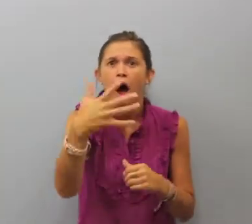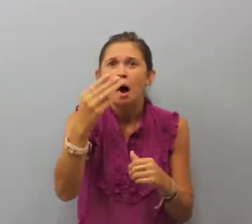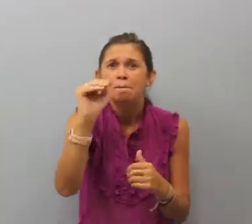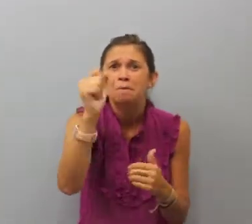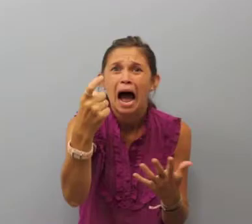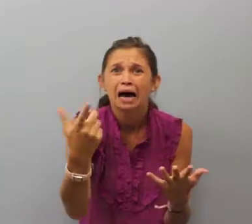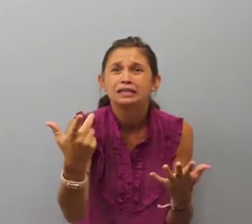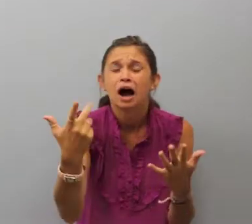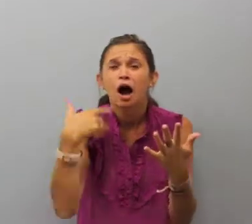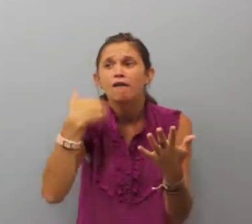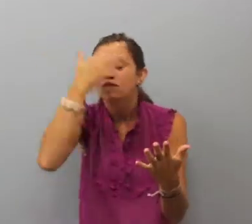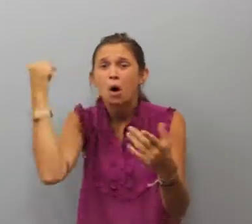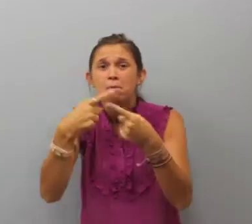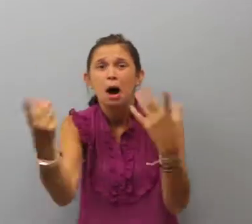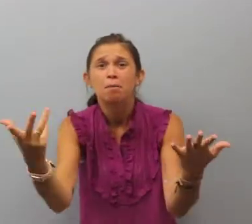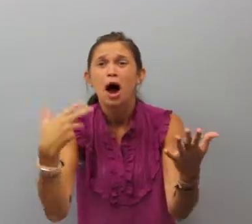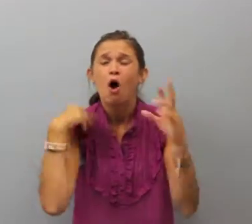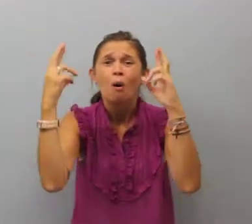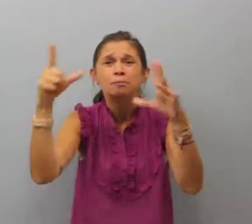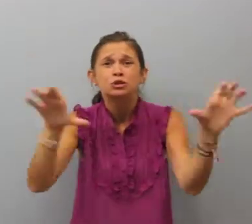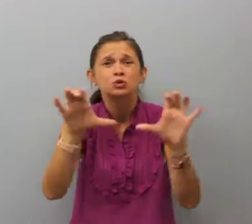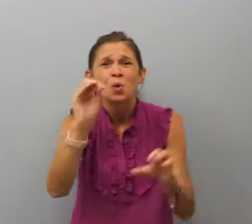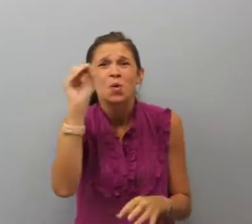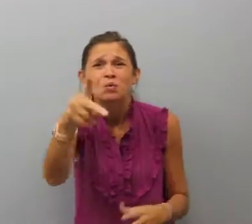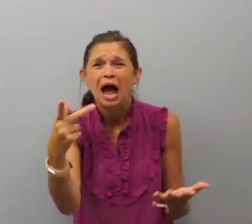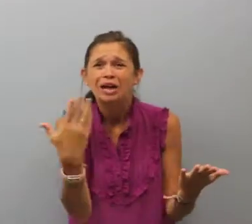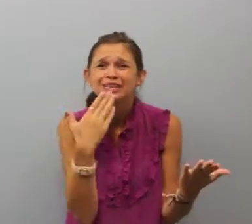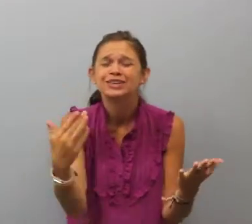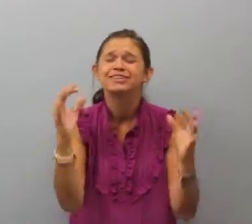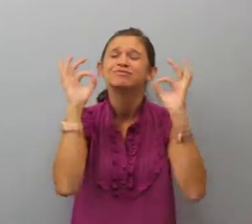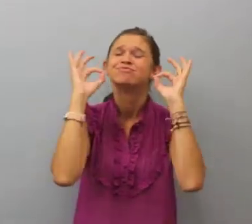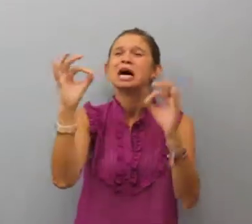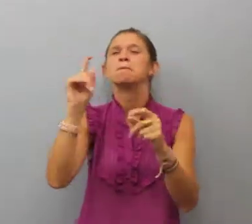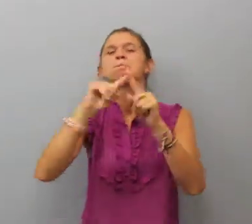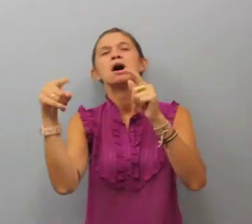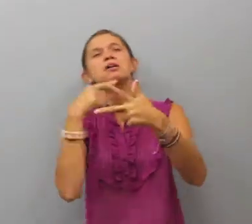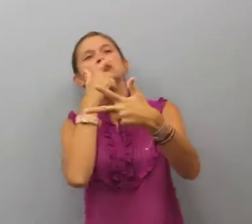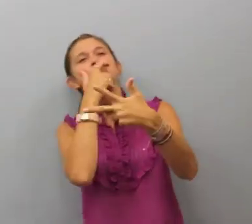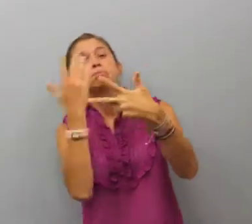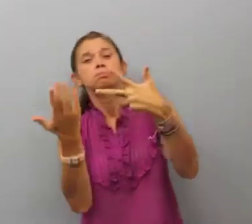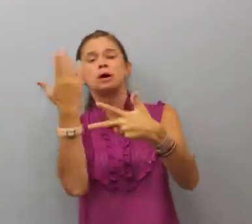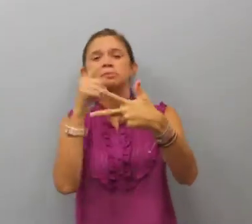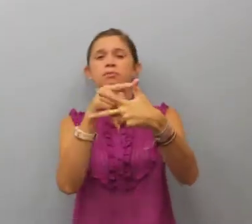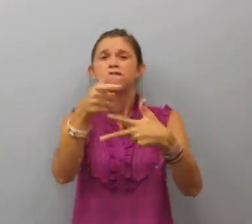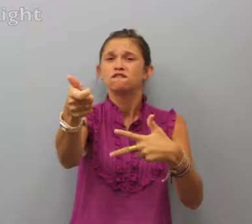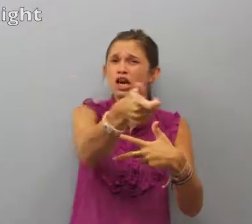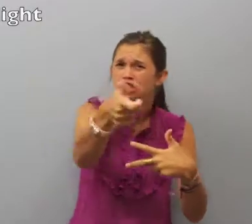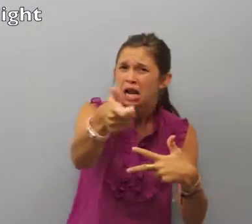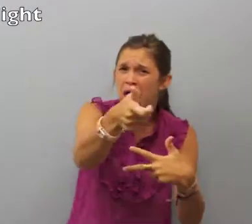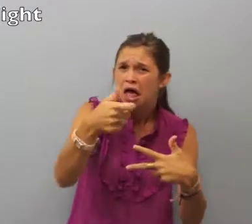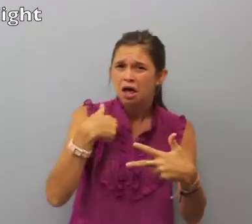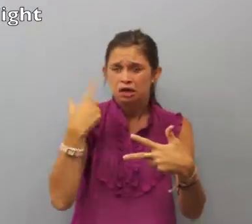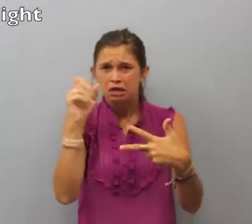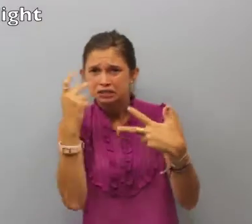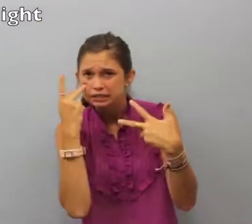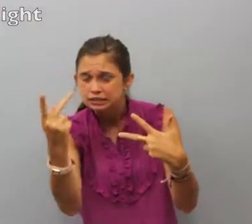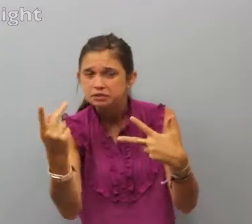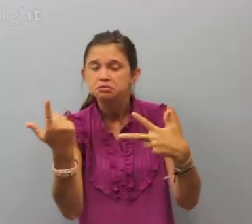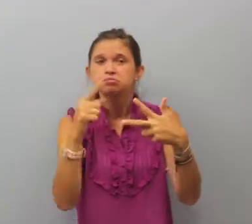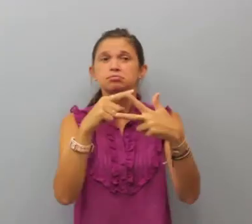with Max, what would he bring? And he thought, wow, I forgot all about Max. I'm so happy you asked me.